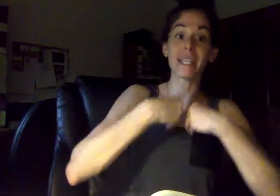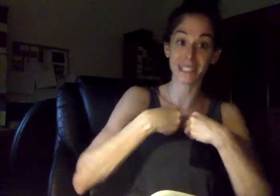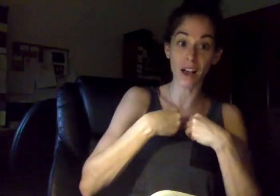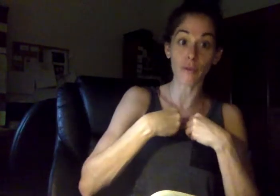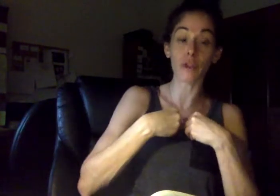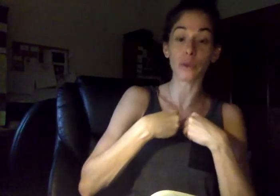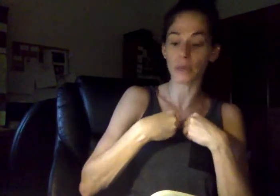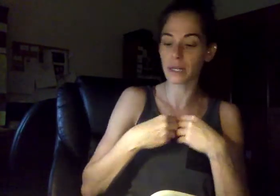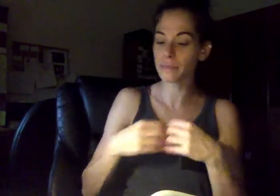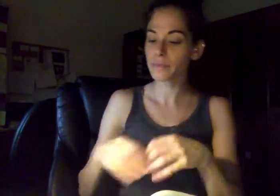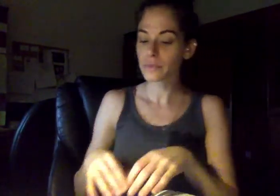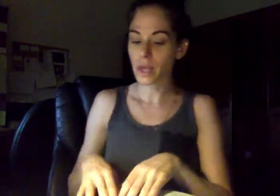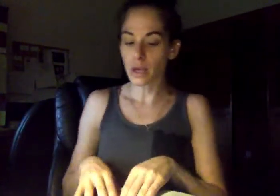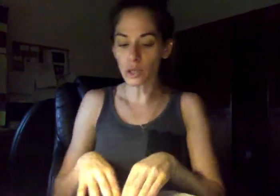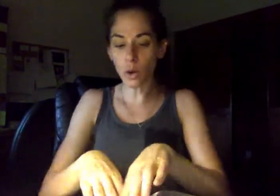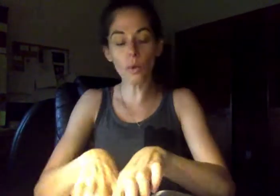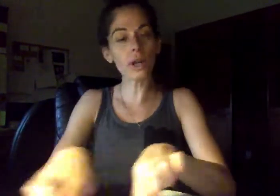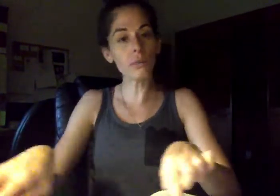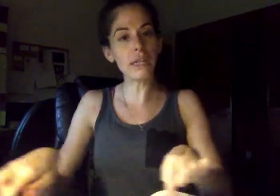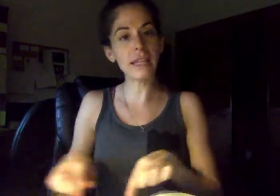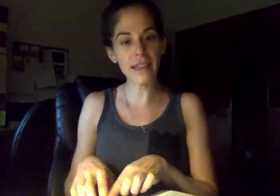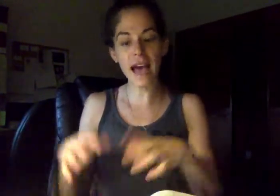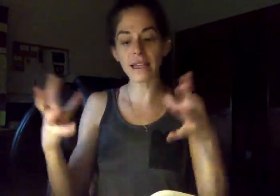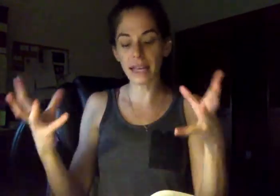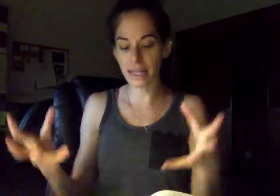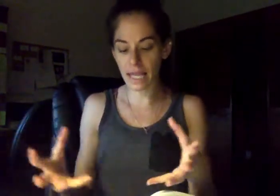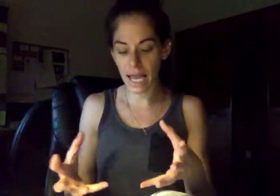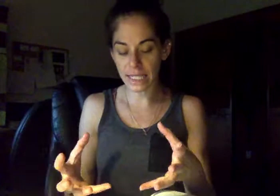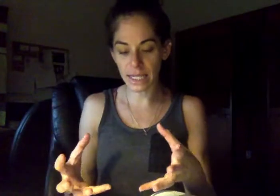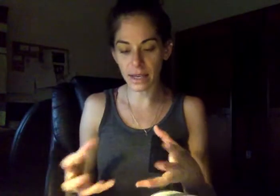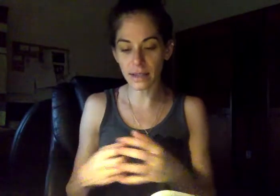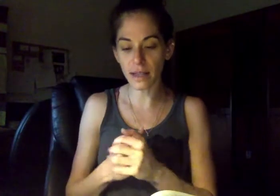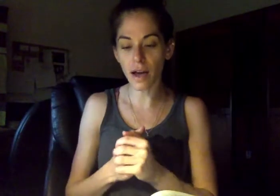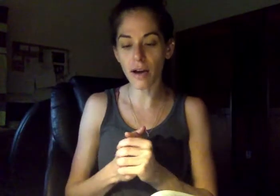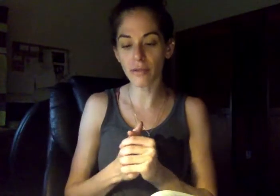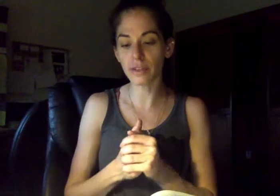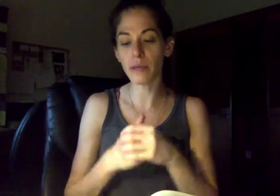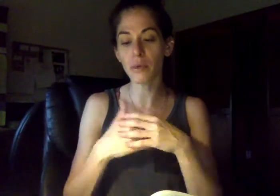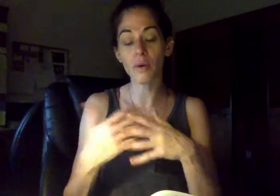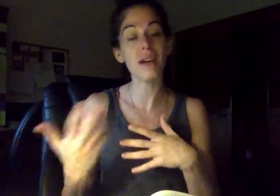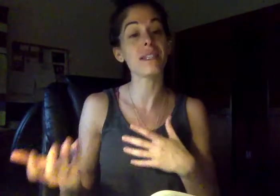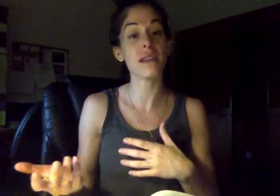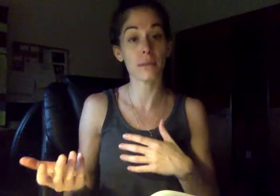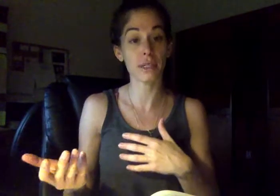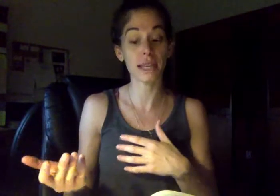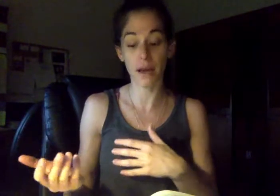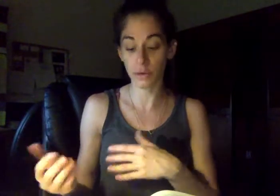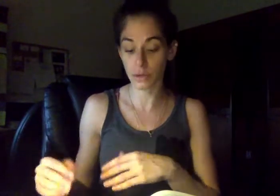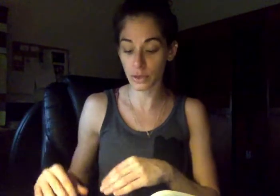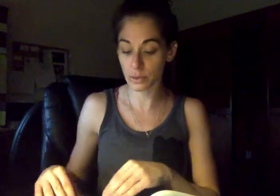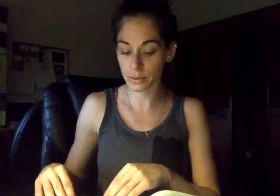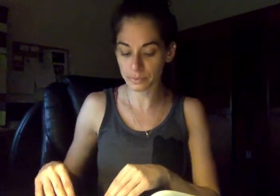myself included. So going and reading that and getting the ideas of the pronouns and numbers and how they're used.